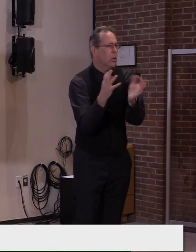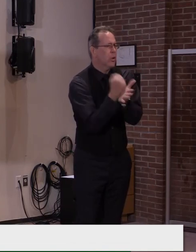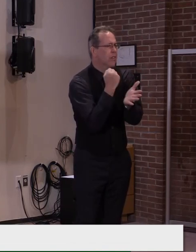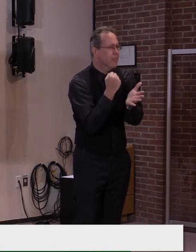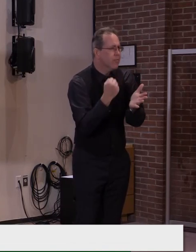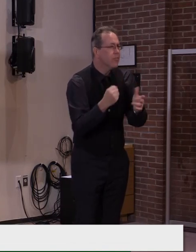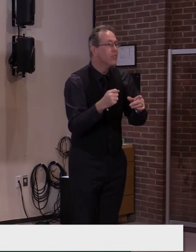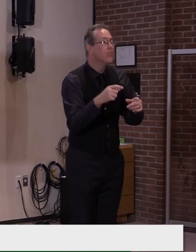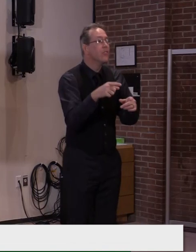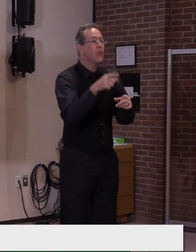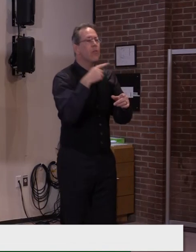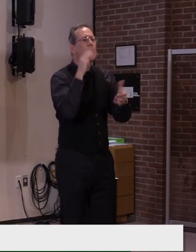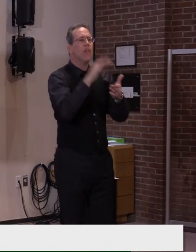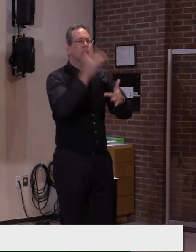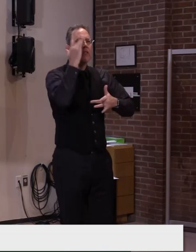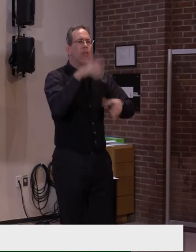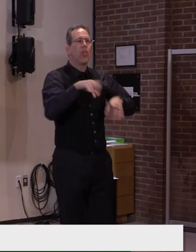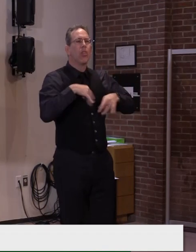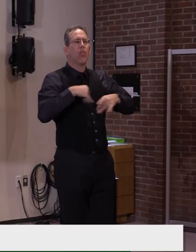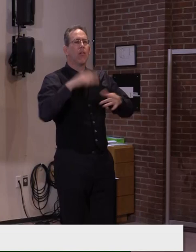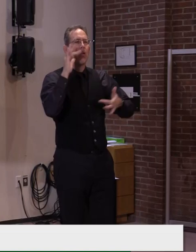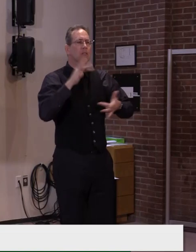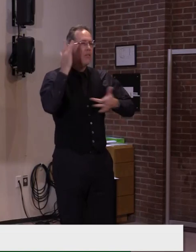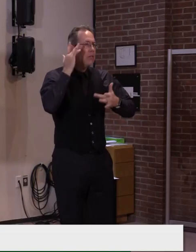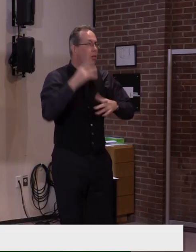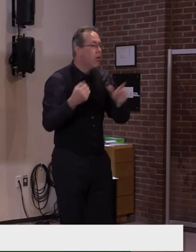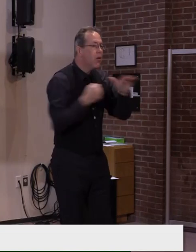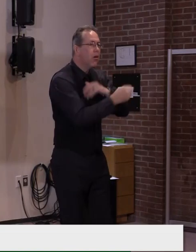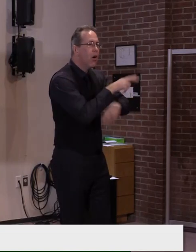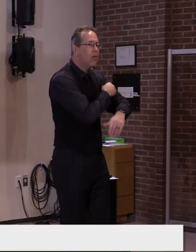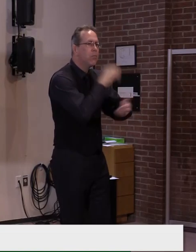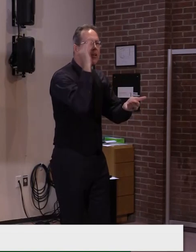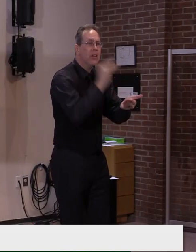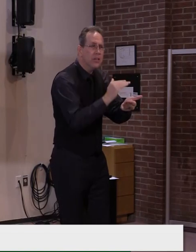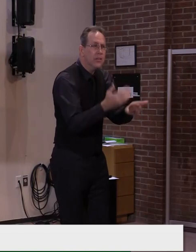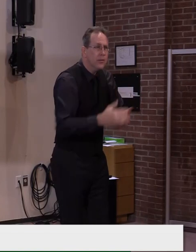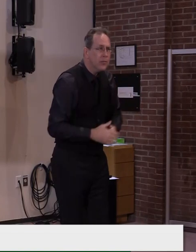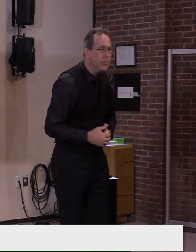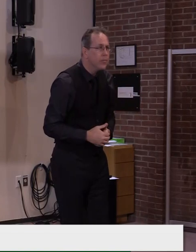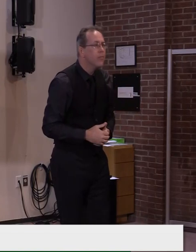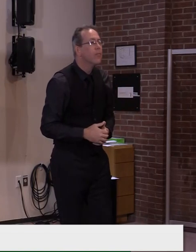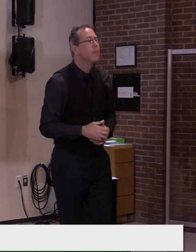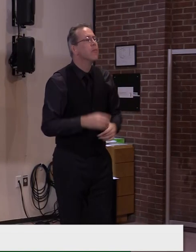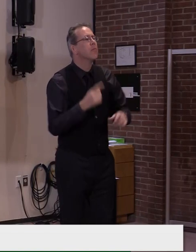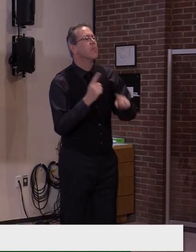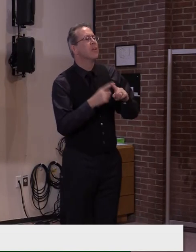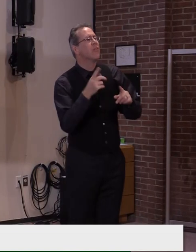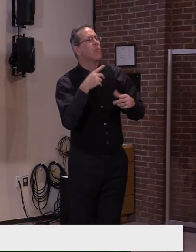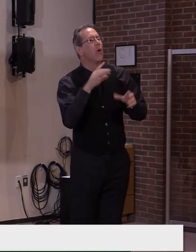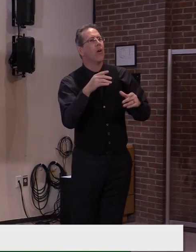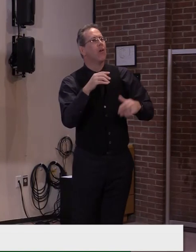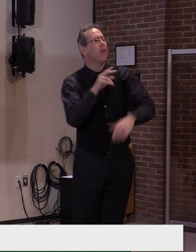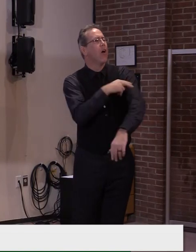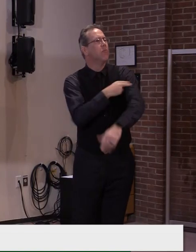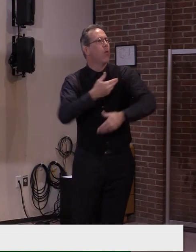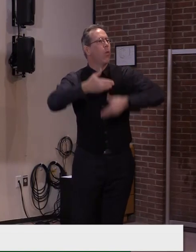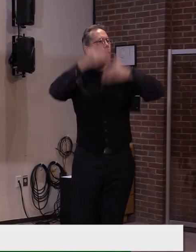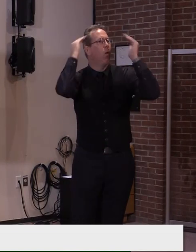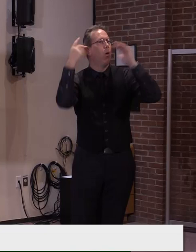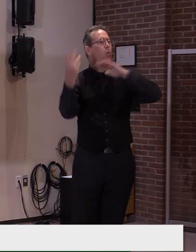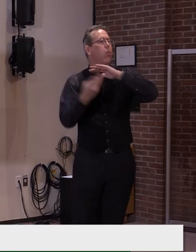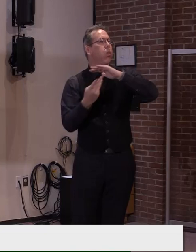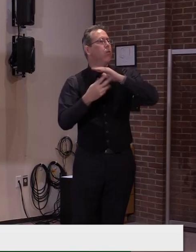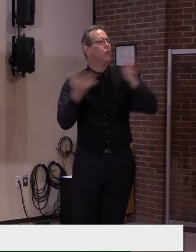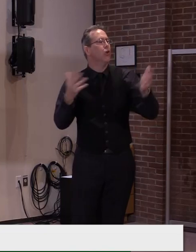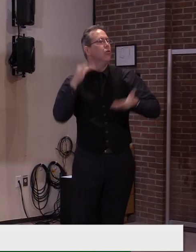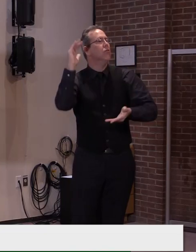the capacity we need in our healthcare system. For children ages 5 to 11, the best protection is to have two doses